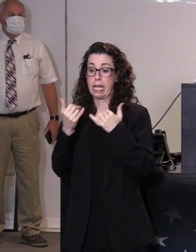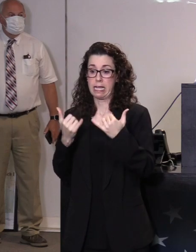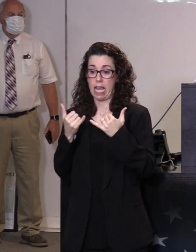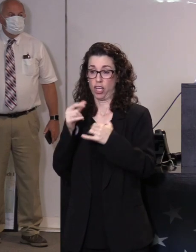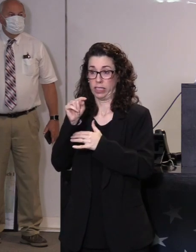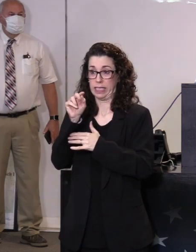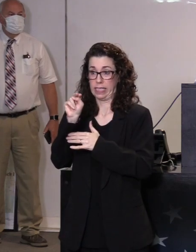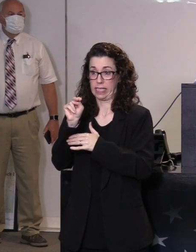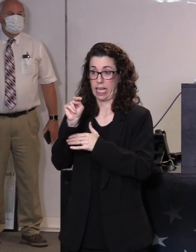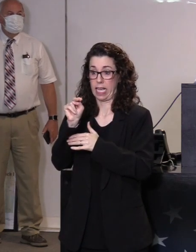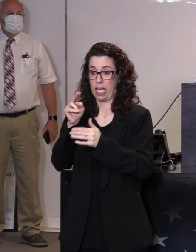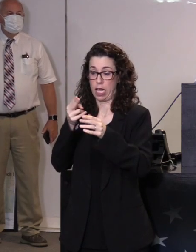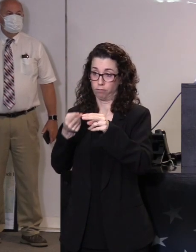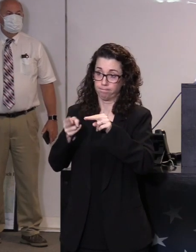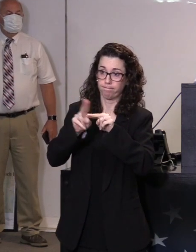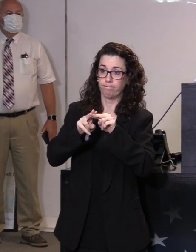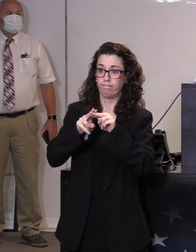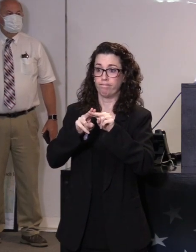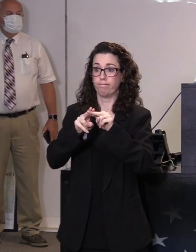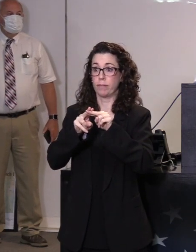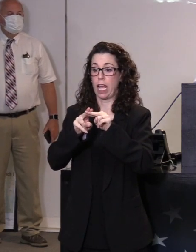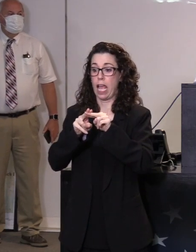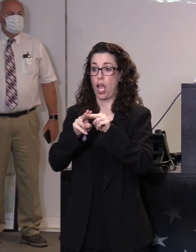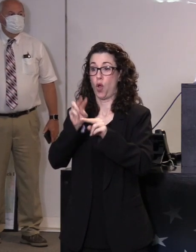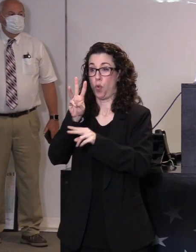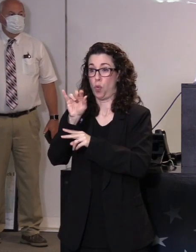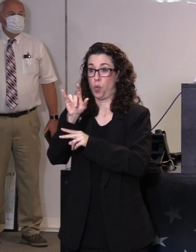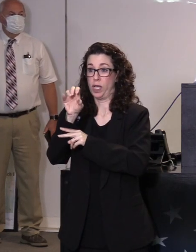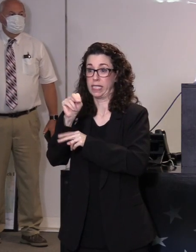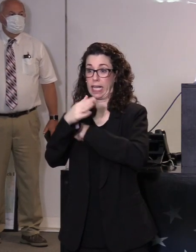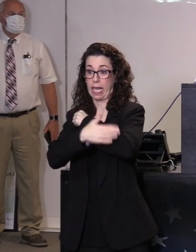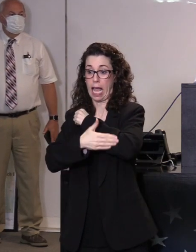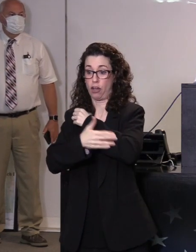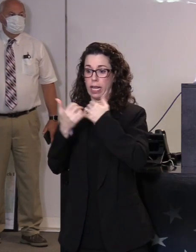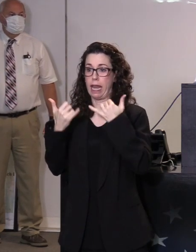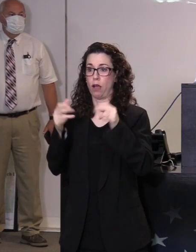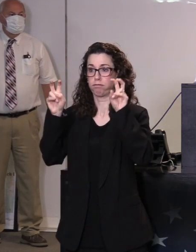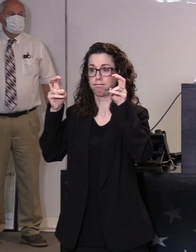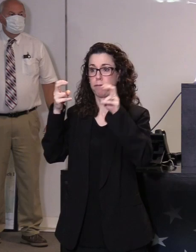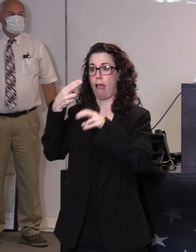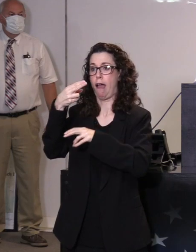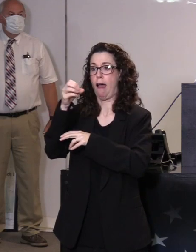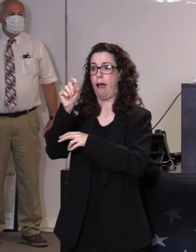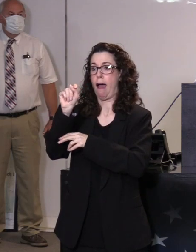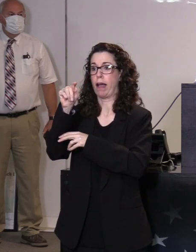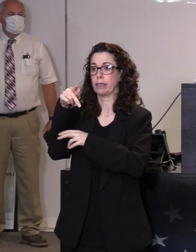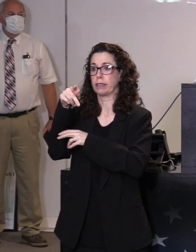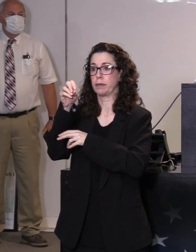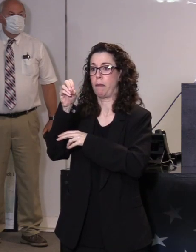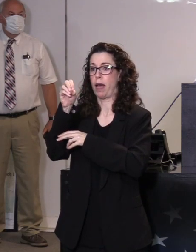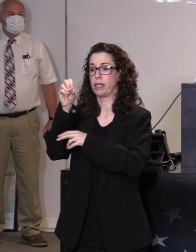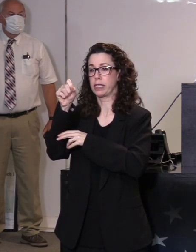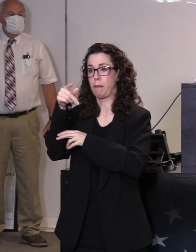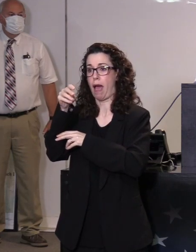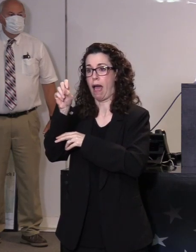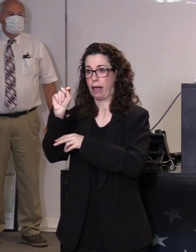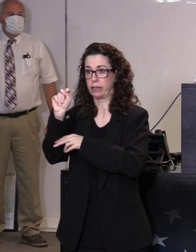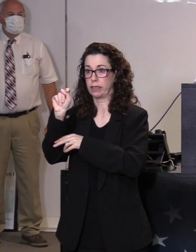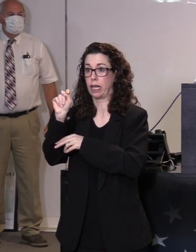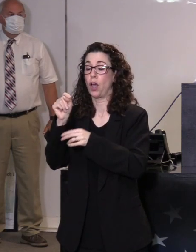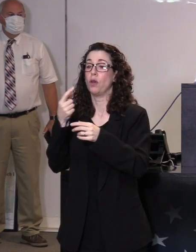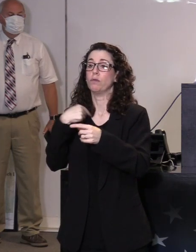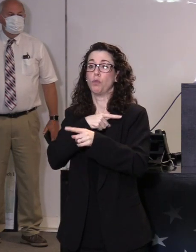and Wilson County has been declared a hot spot. It's time for us to do a little more to make things